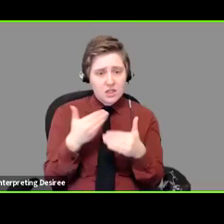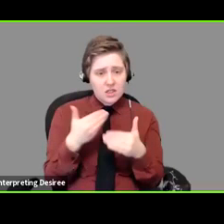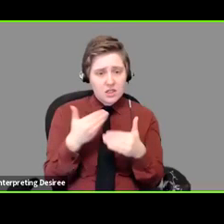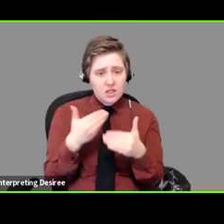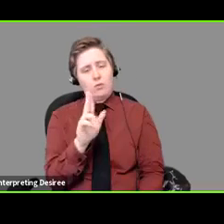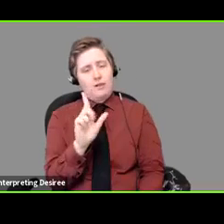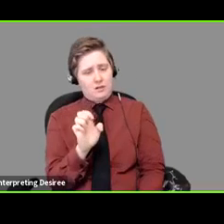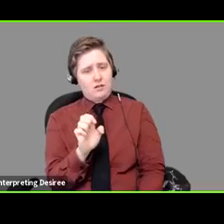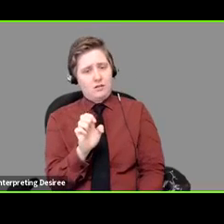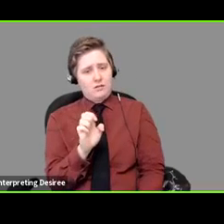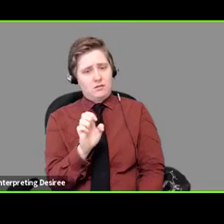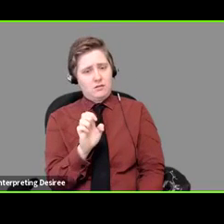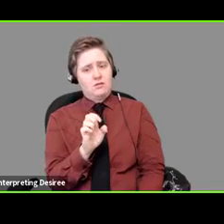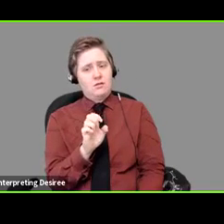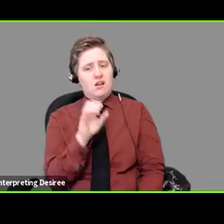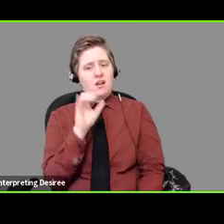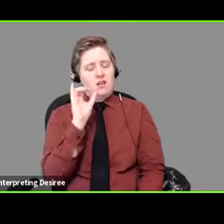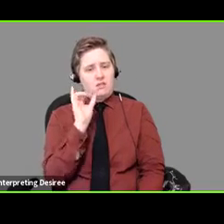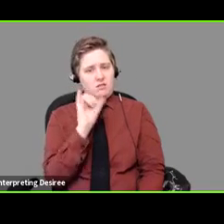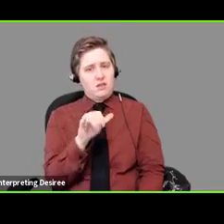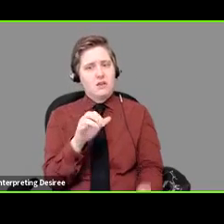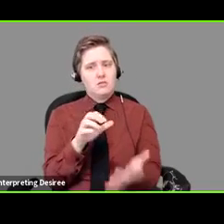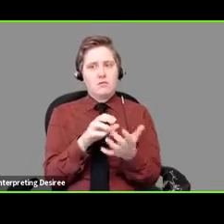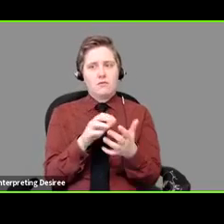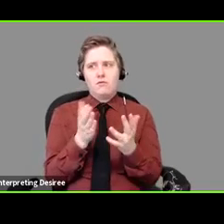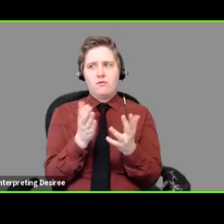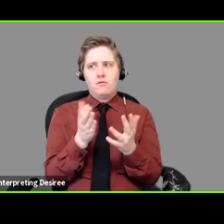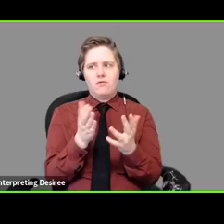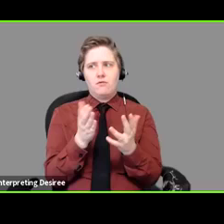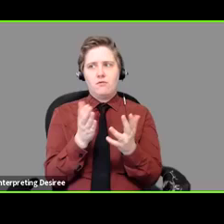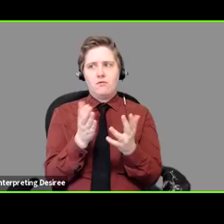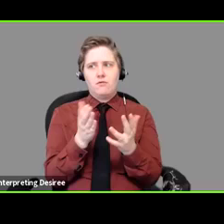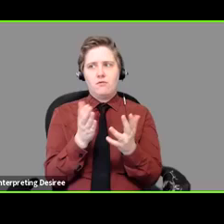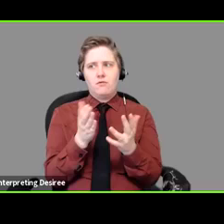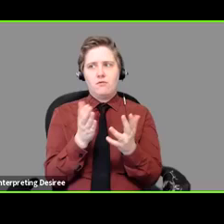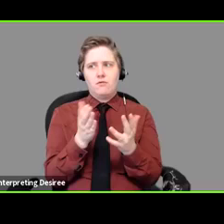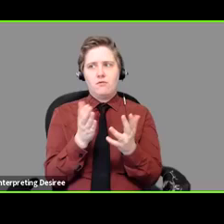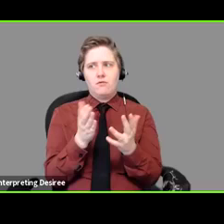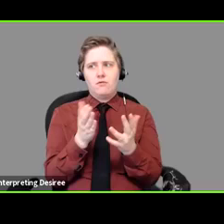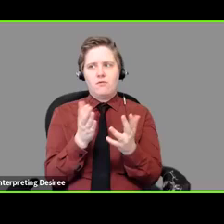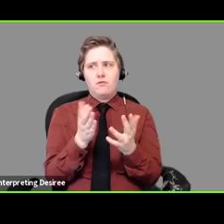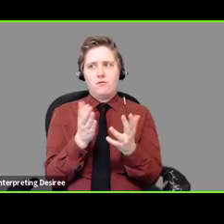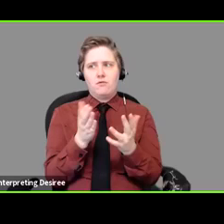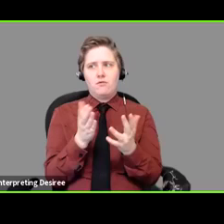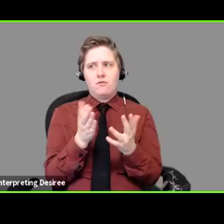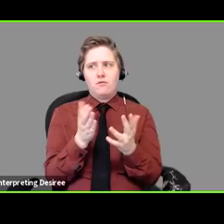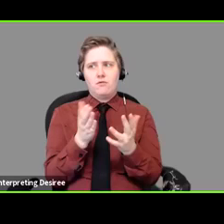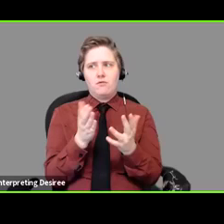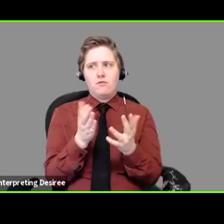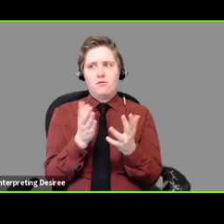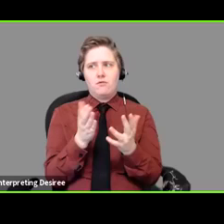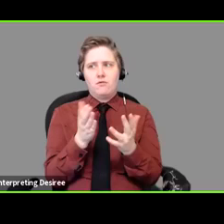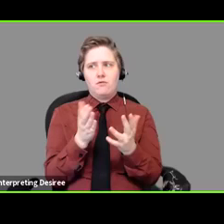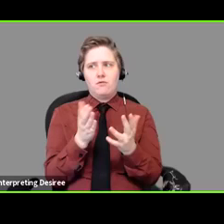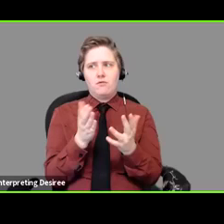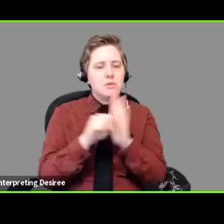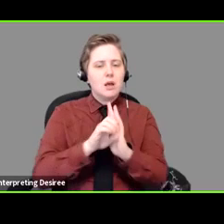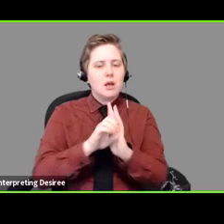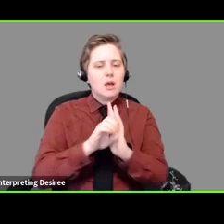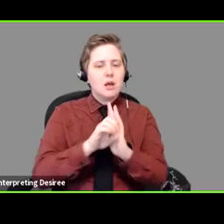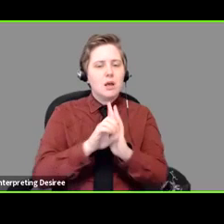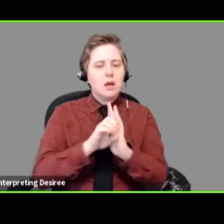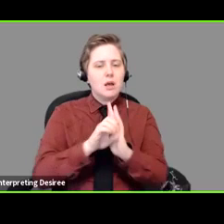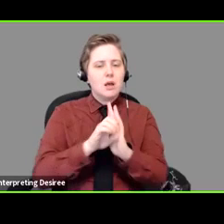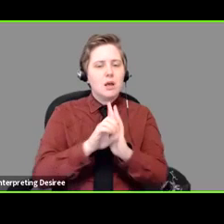is comprised of learning modules around coronavirus, around COVID and its symptoms and prevention, around